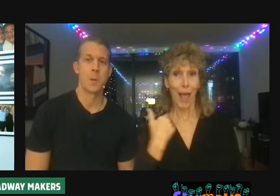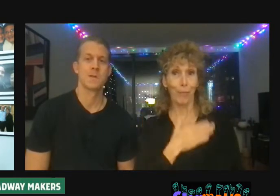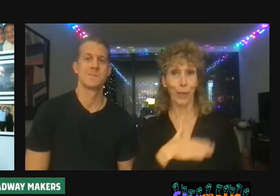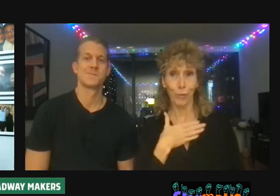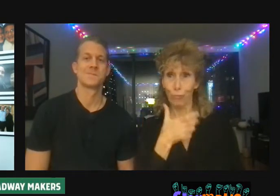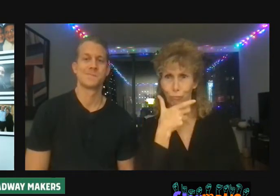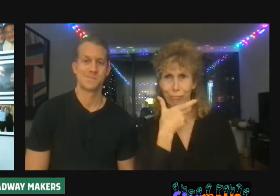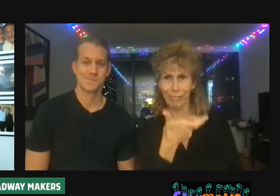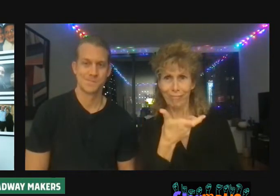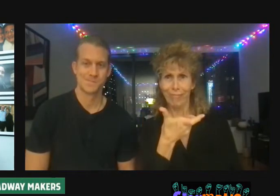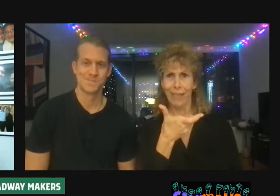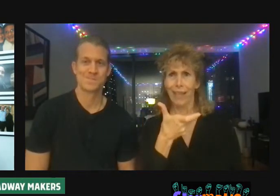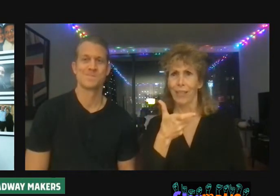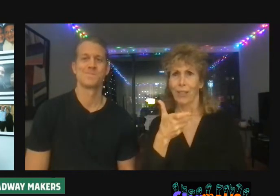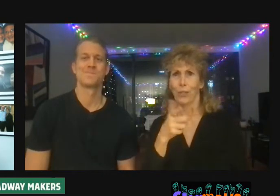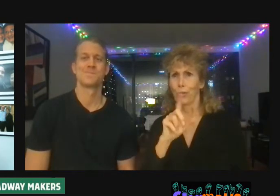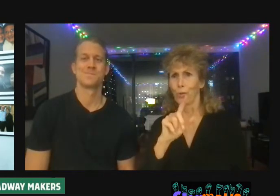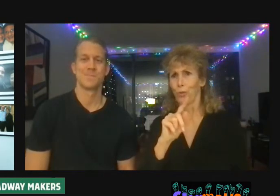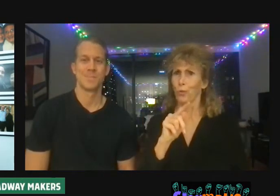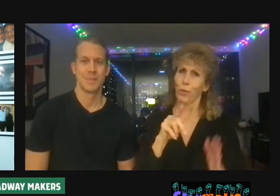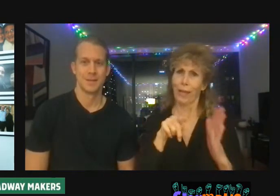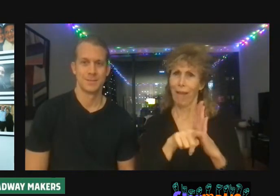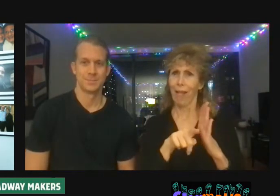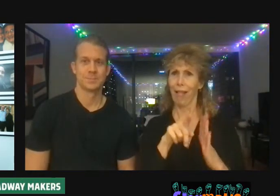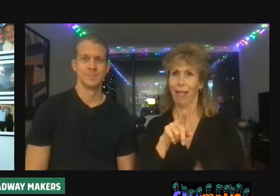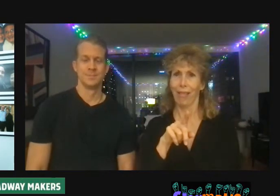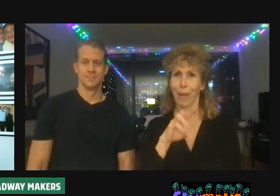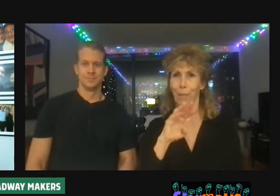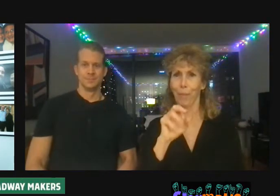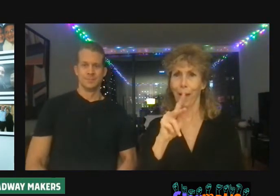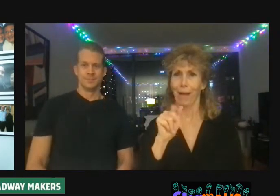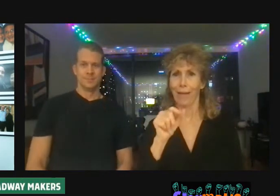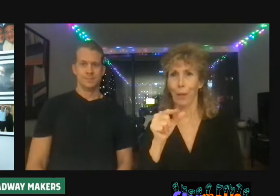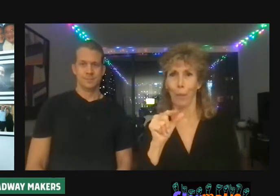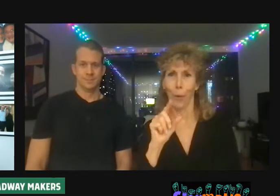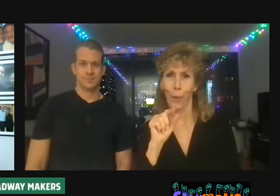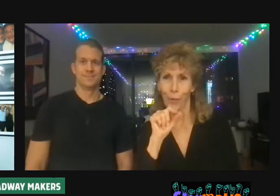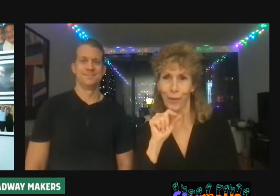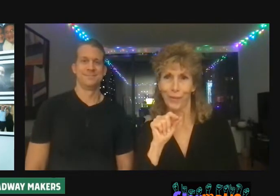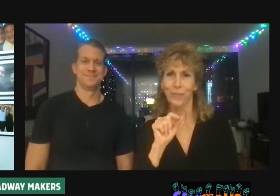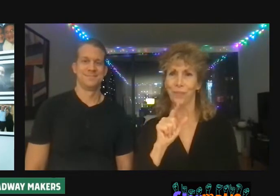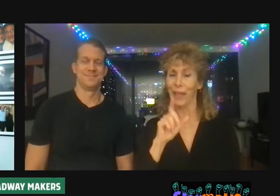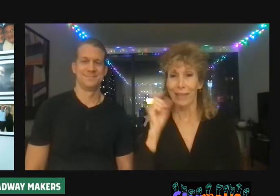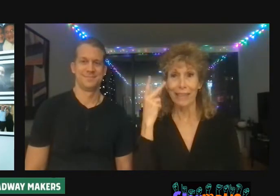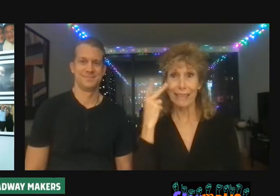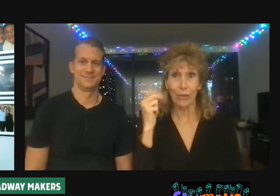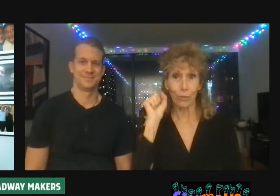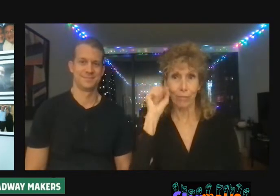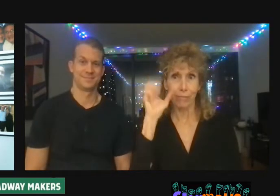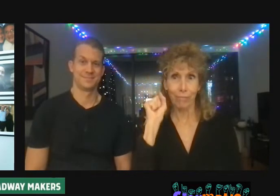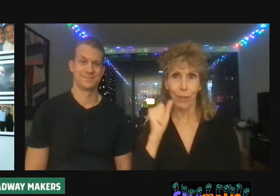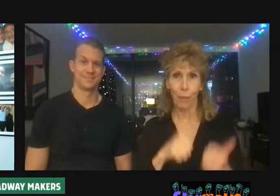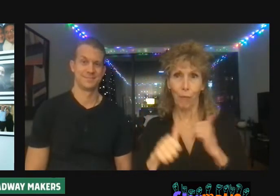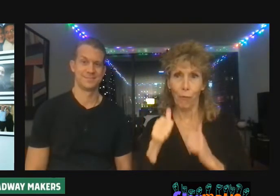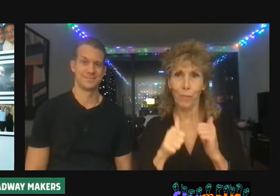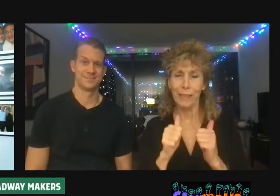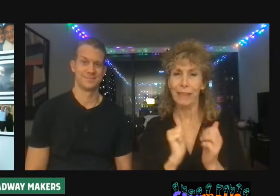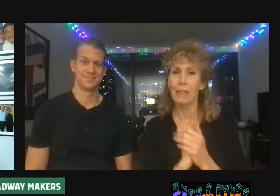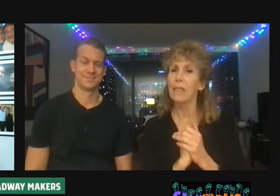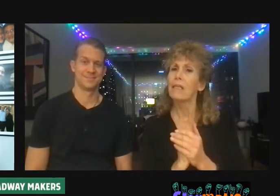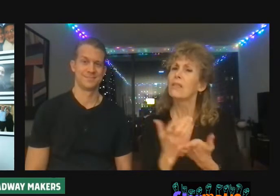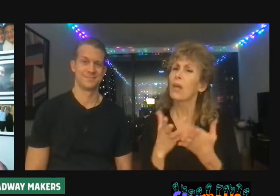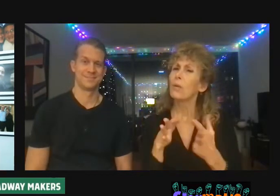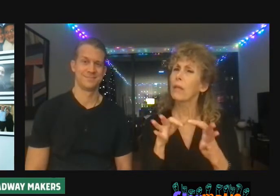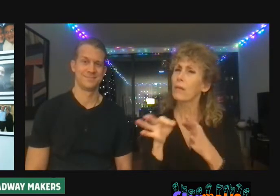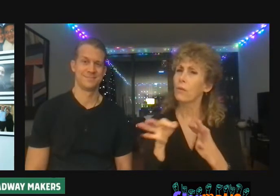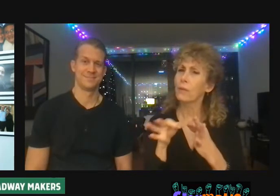Mockingbird. So I saw your amazing performance. Can you talk to me before